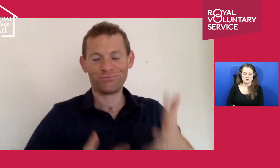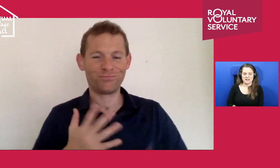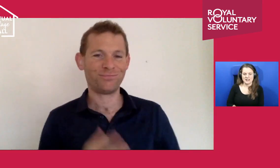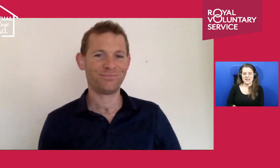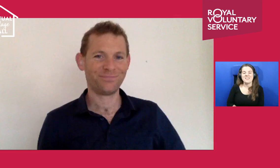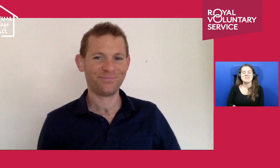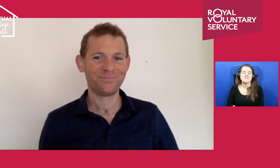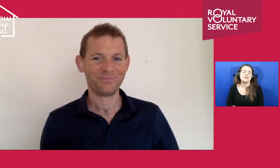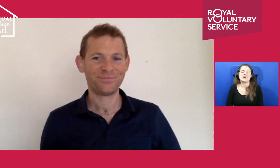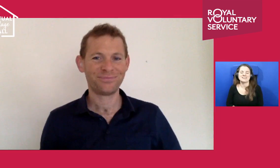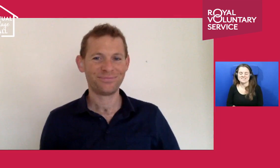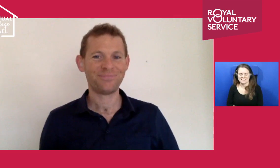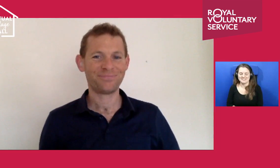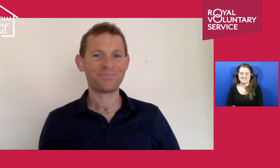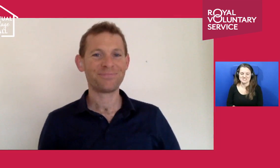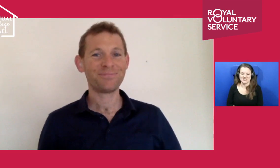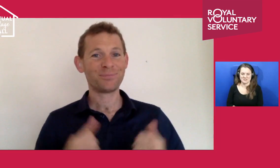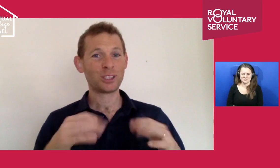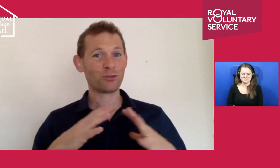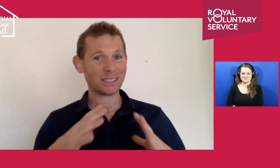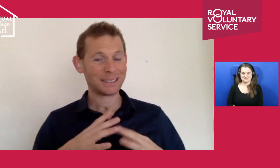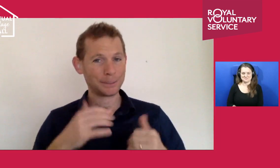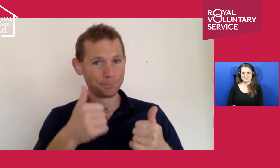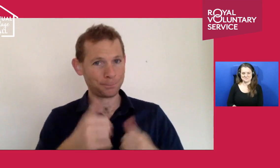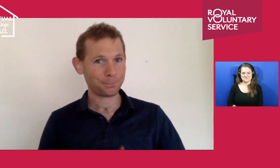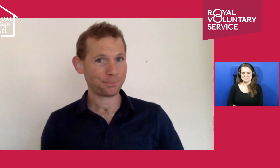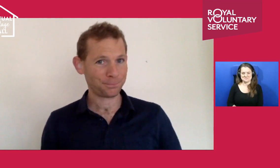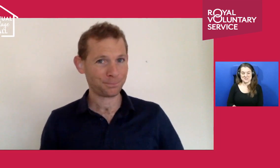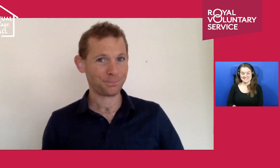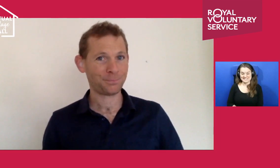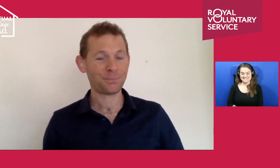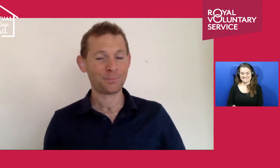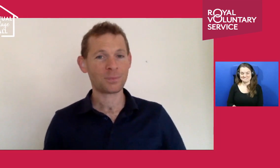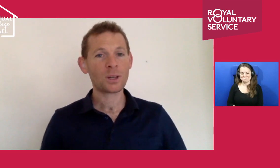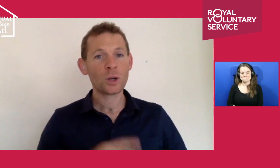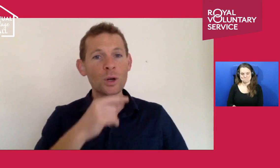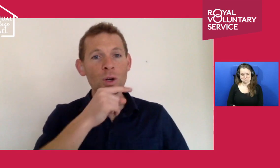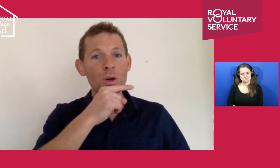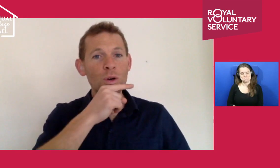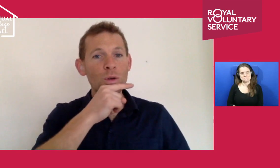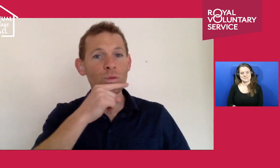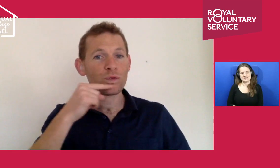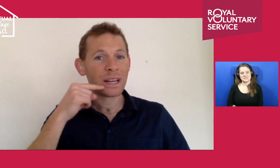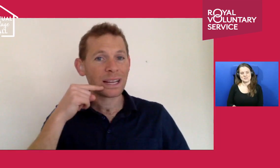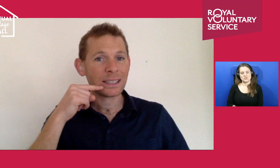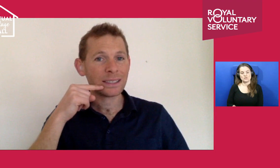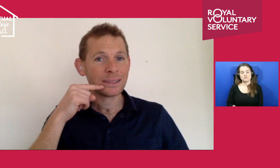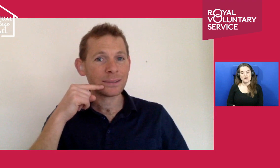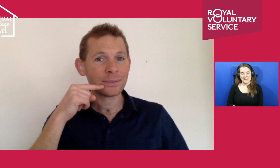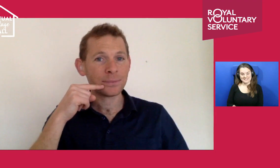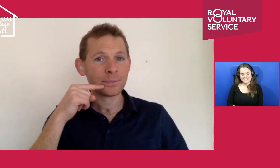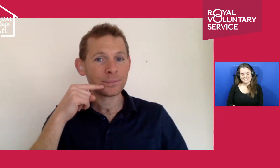to you really quickly, and then we can get stuck into the song. Ready?